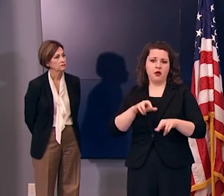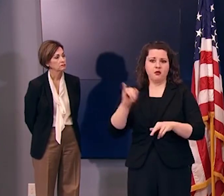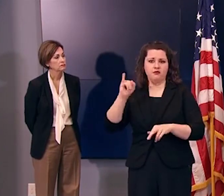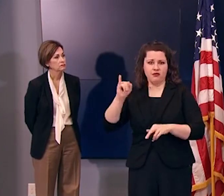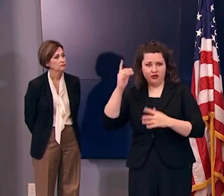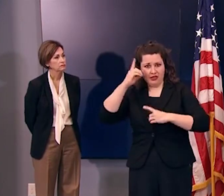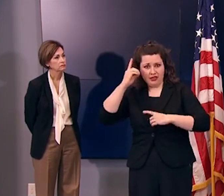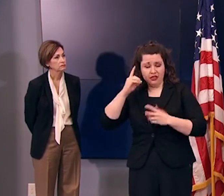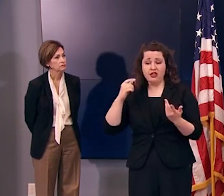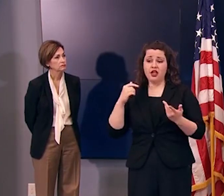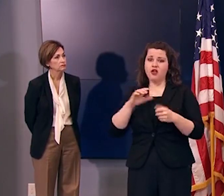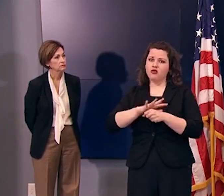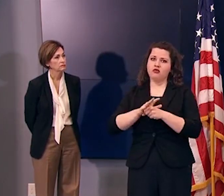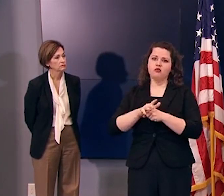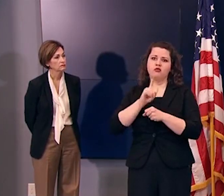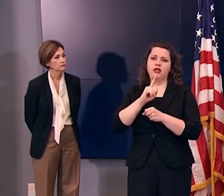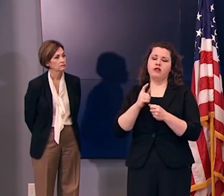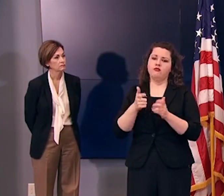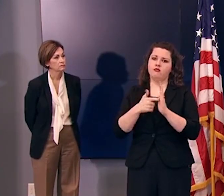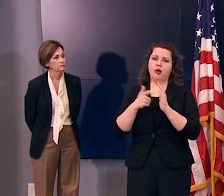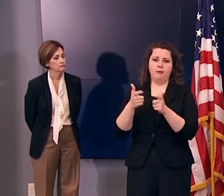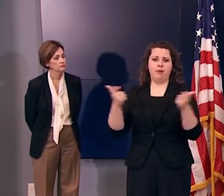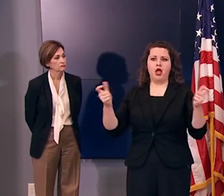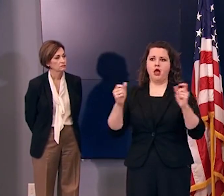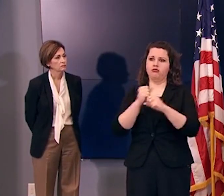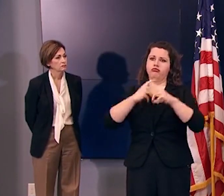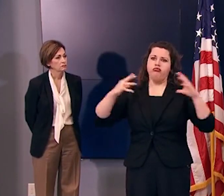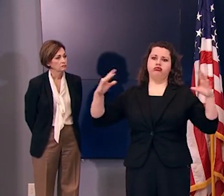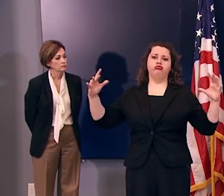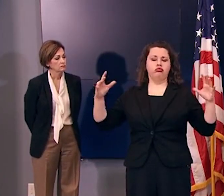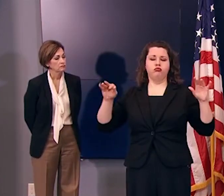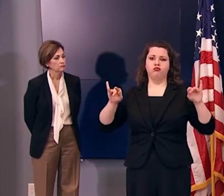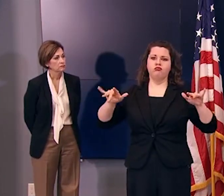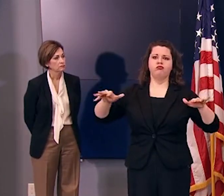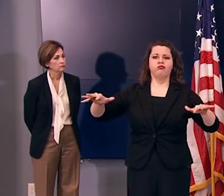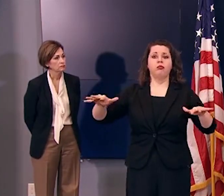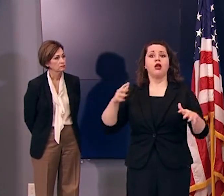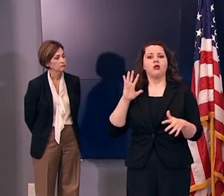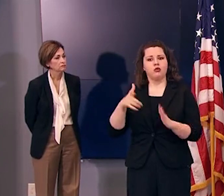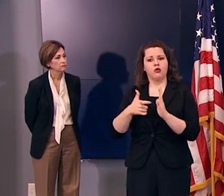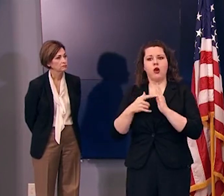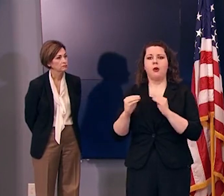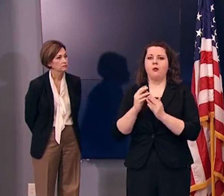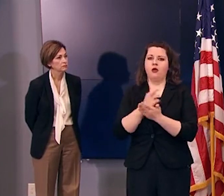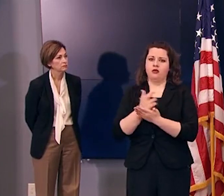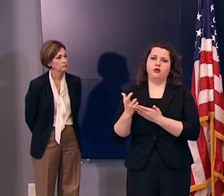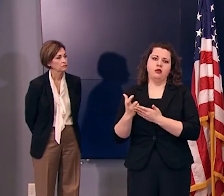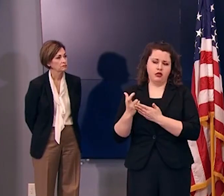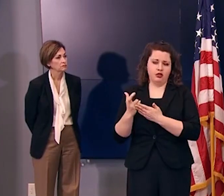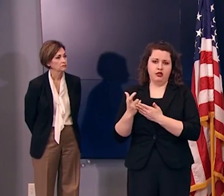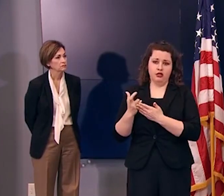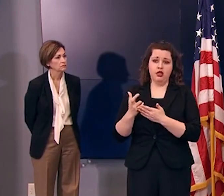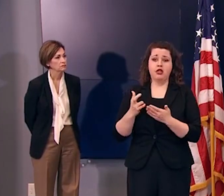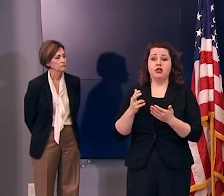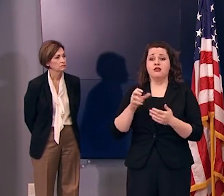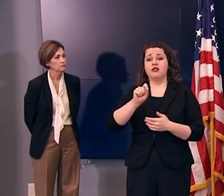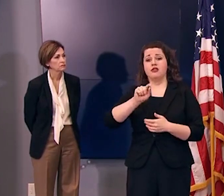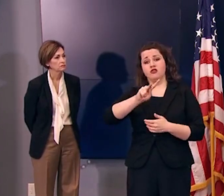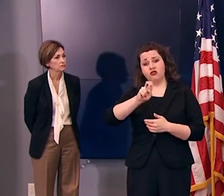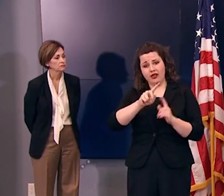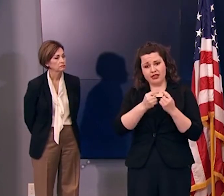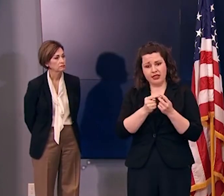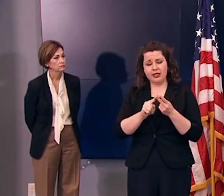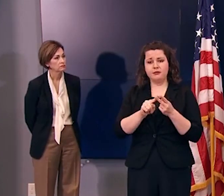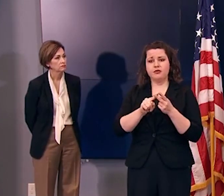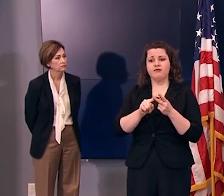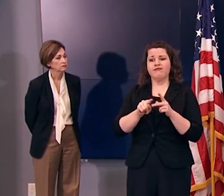a response on a much larger pandemic level. It will require more resources, such as the strike teams, surveillance testing, and